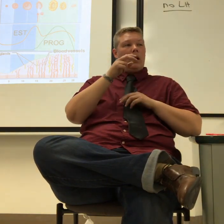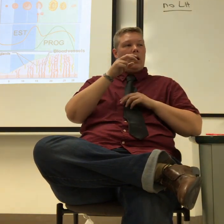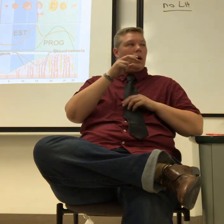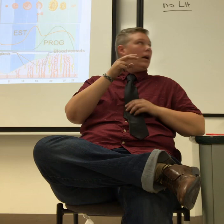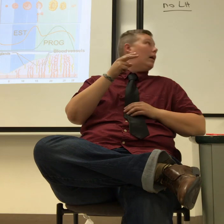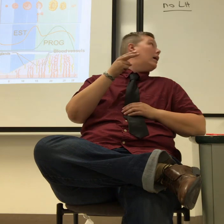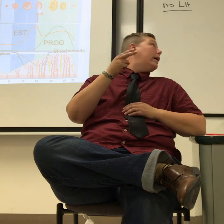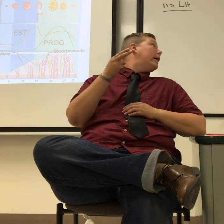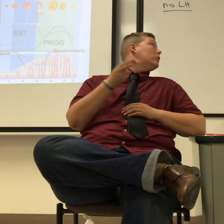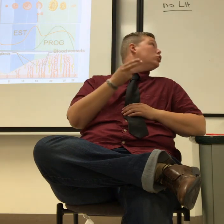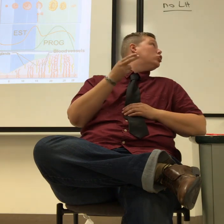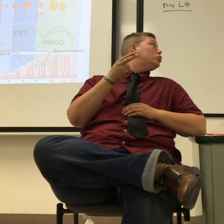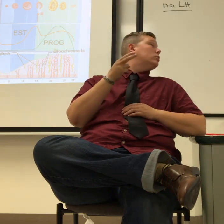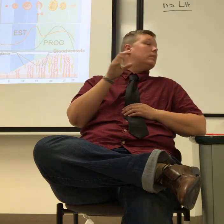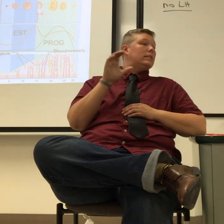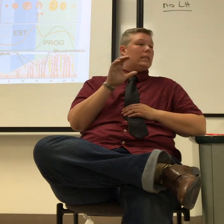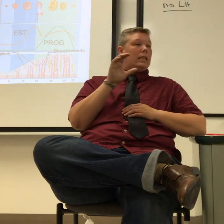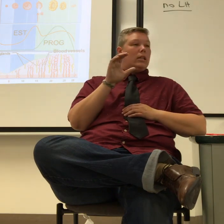It stands for human